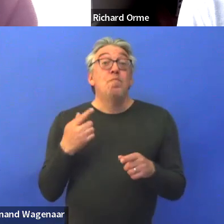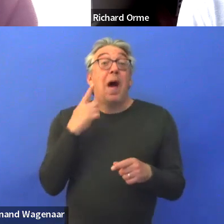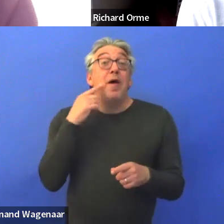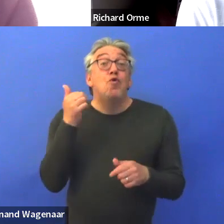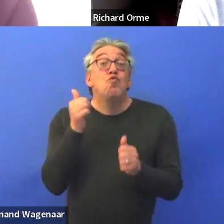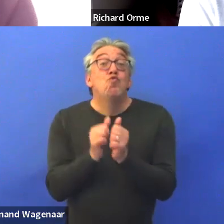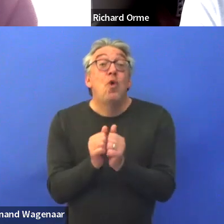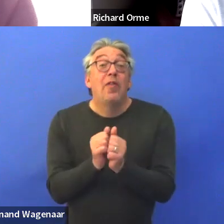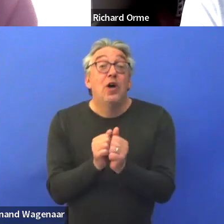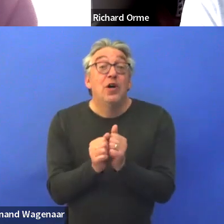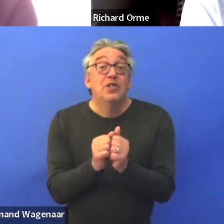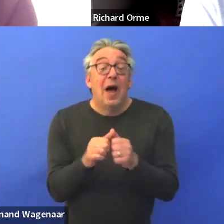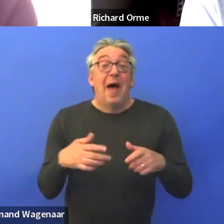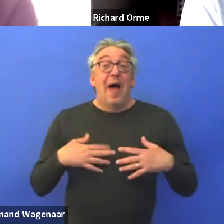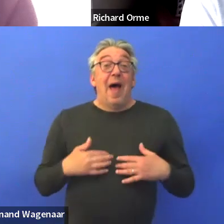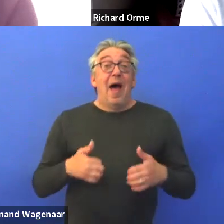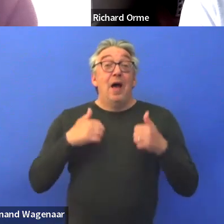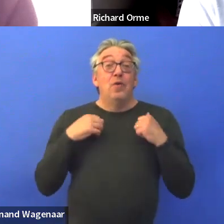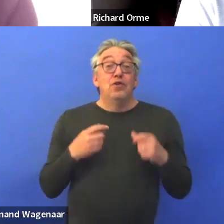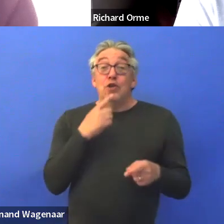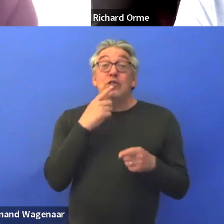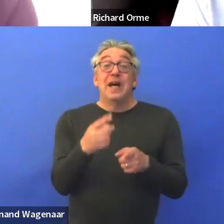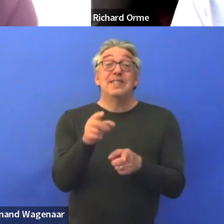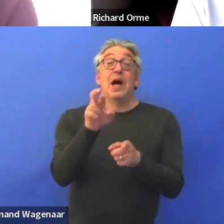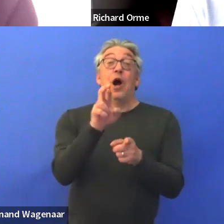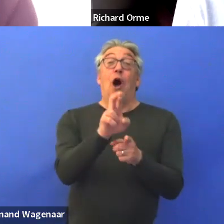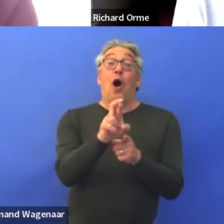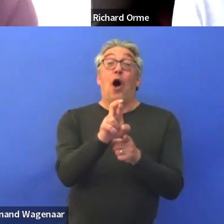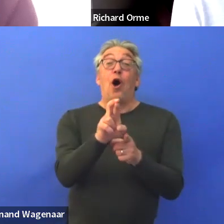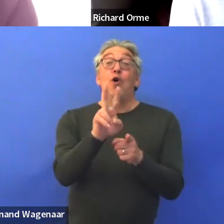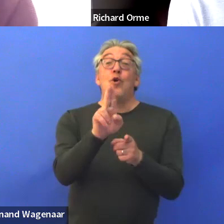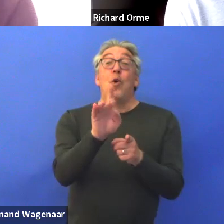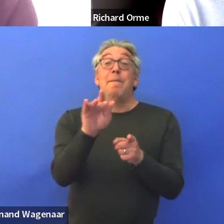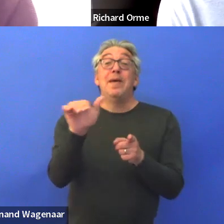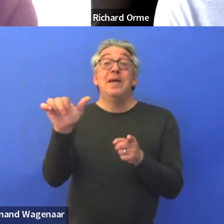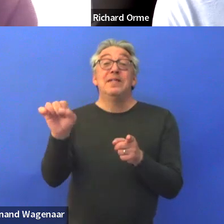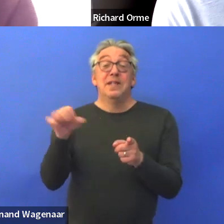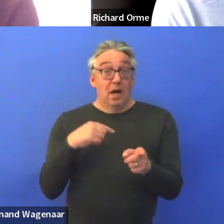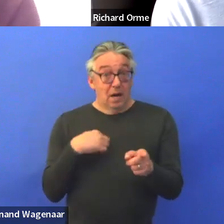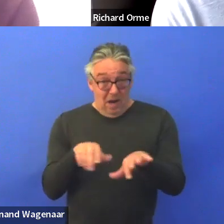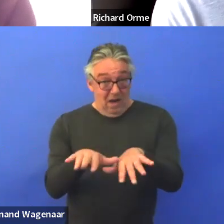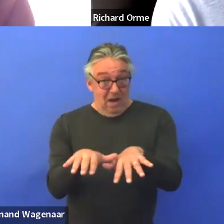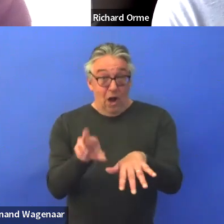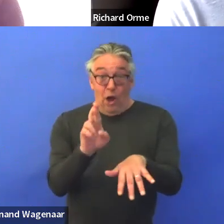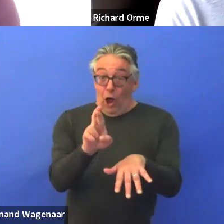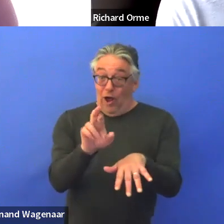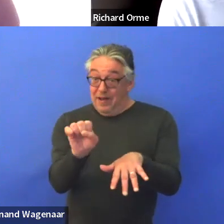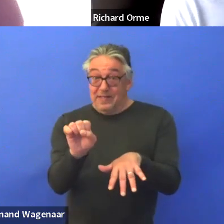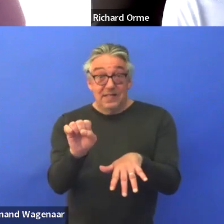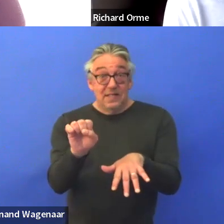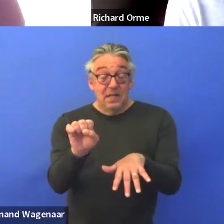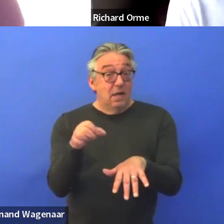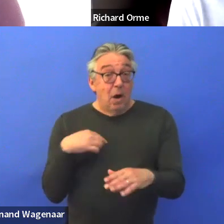mentions rupees because it comes across the letters R and S, and it thinks it's being clever in thinking that's the word rupees, the